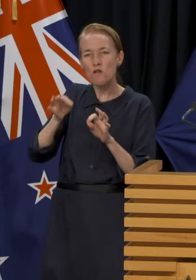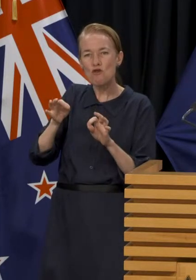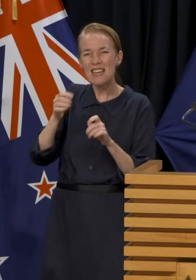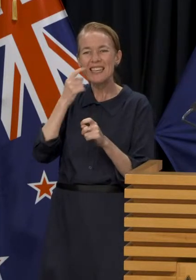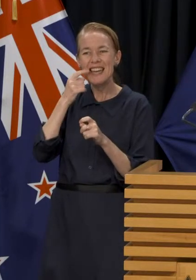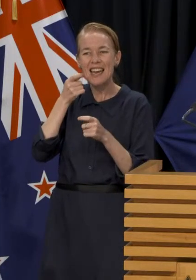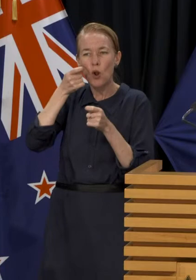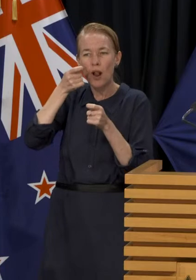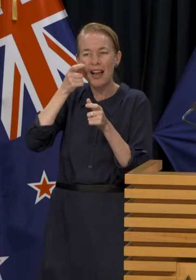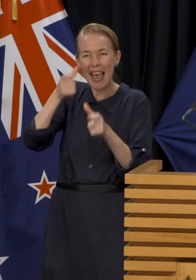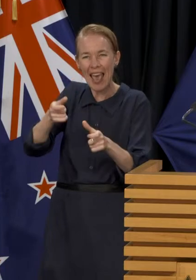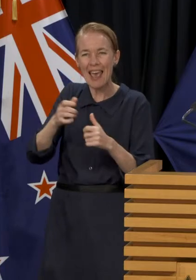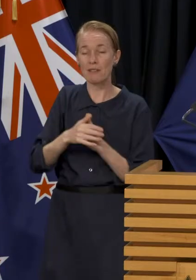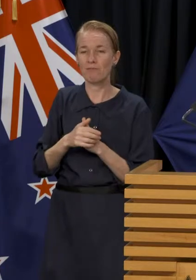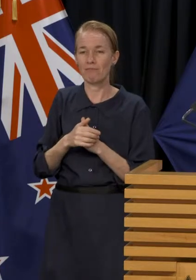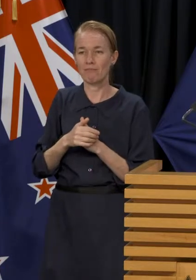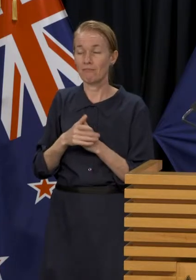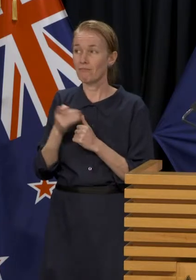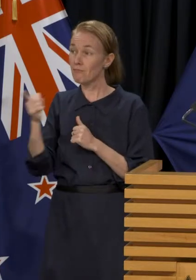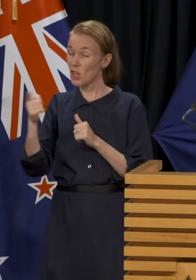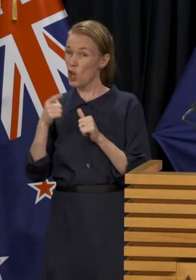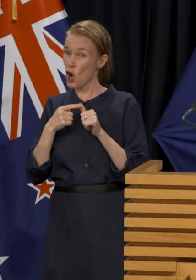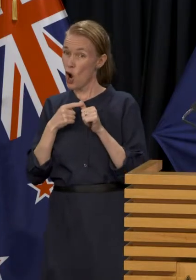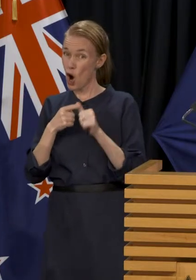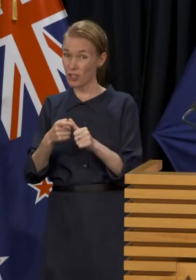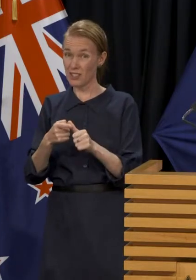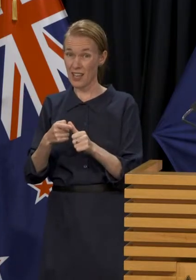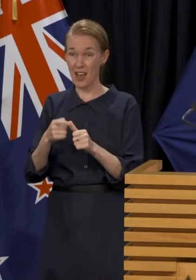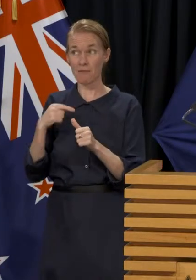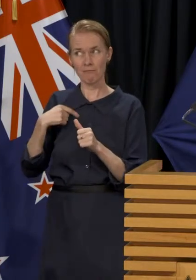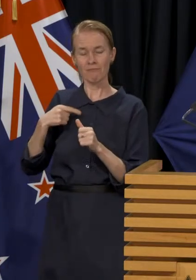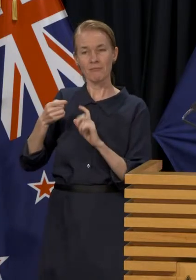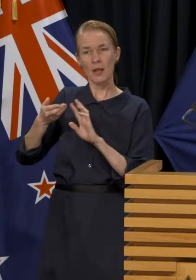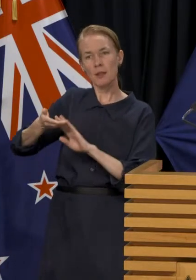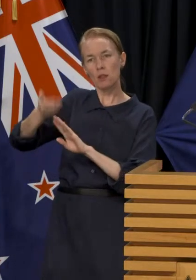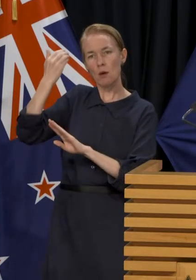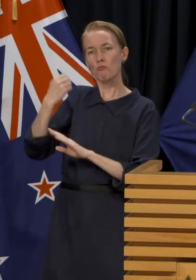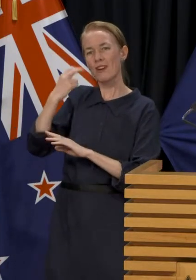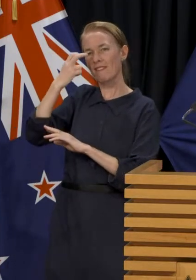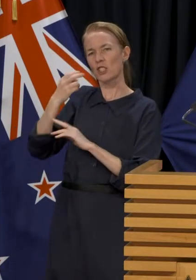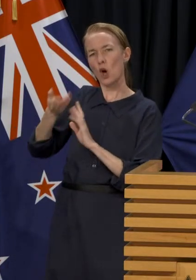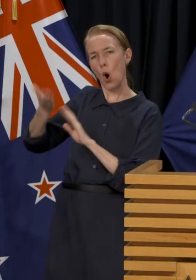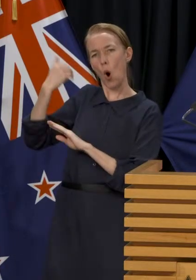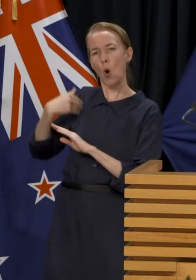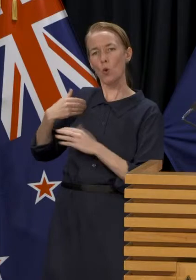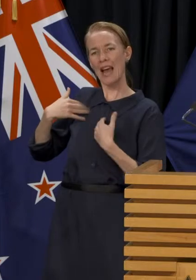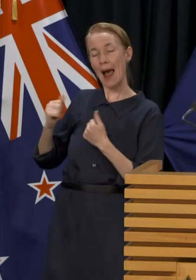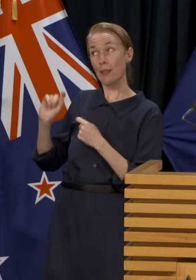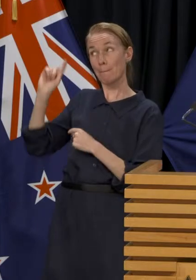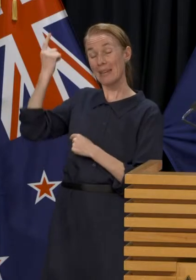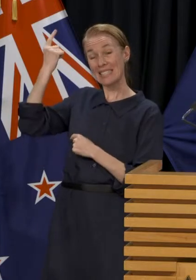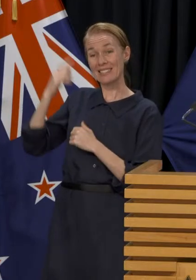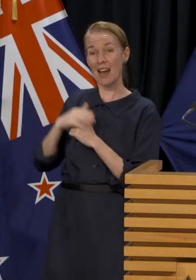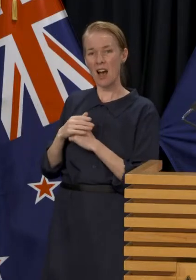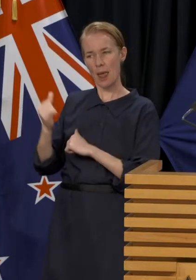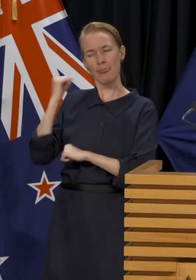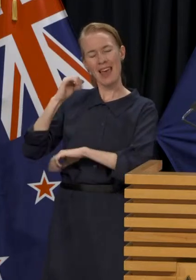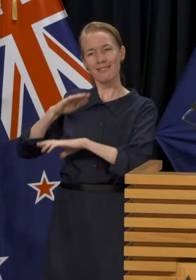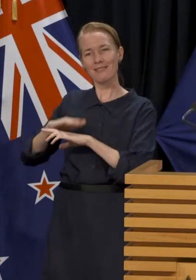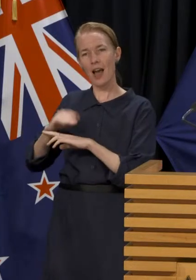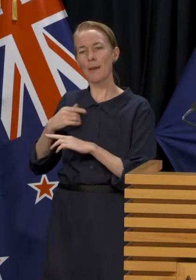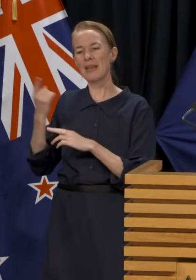year that he was a minister, when you would expect new ministers to be looking at all of the different issues in their portfolios, all of the range of options. There is always